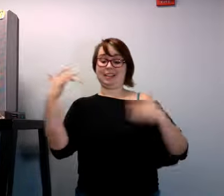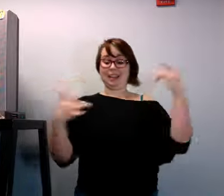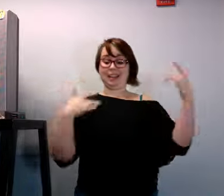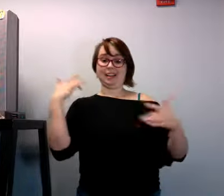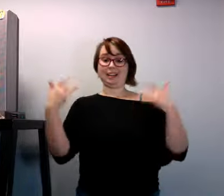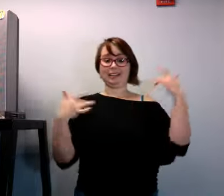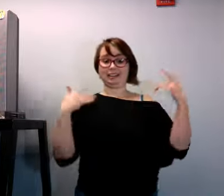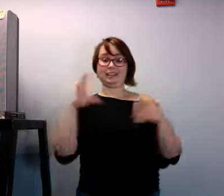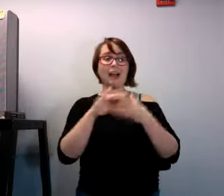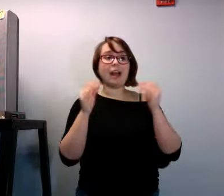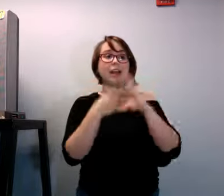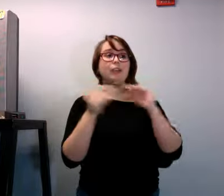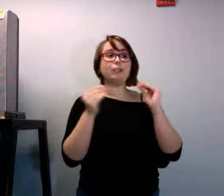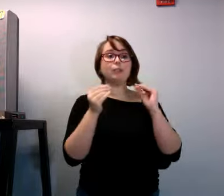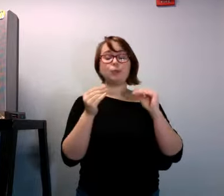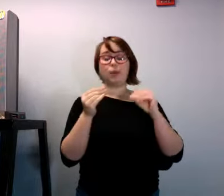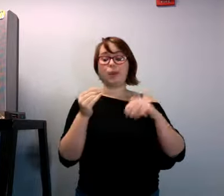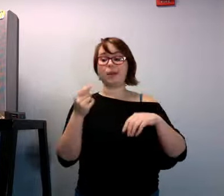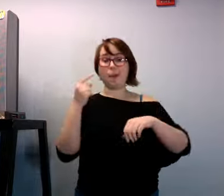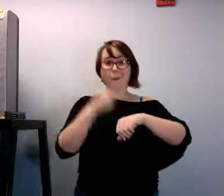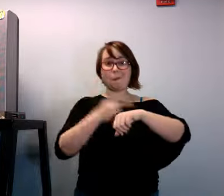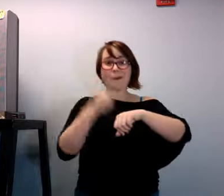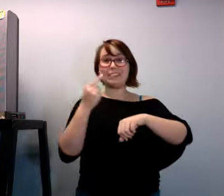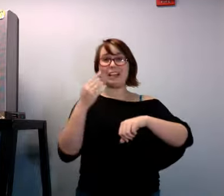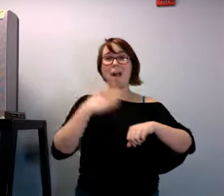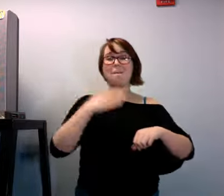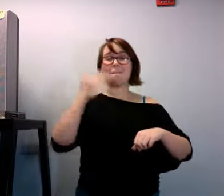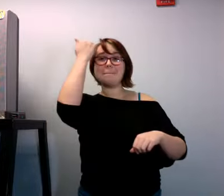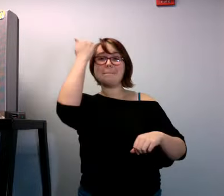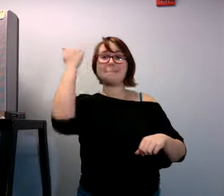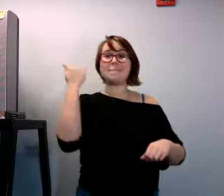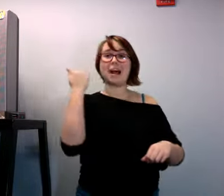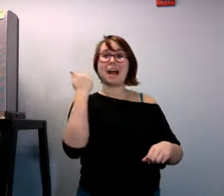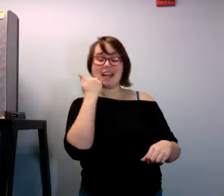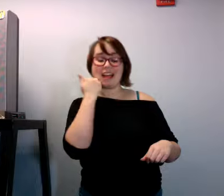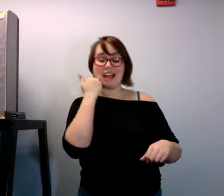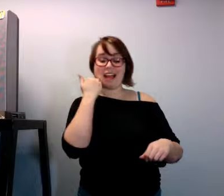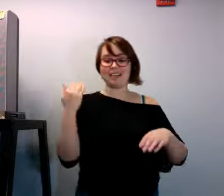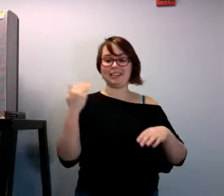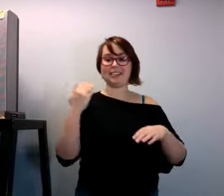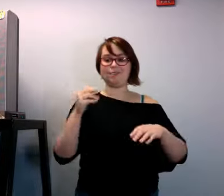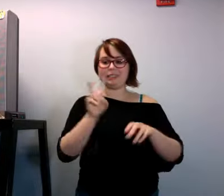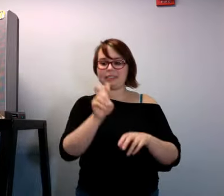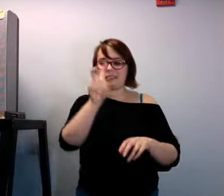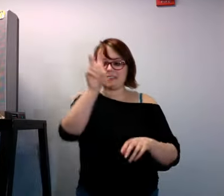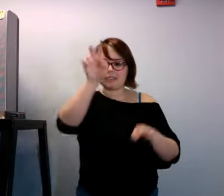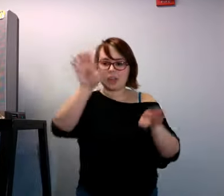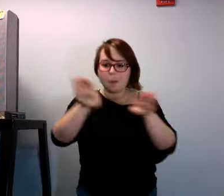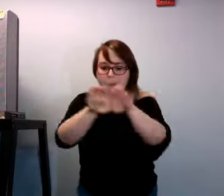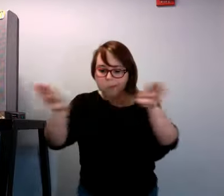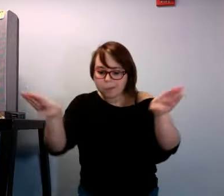this was outside. Sometimes I would go outside and I'd play, and I'd take my mom's pots and pans out of the